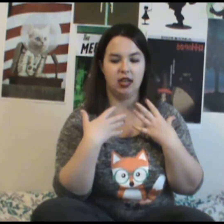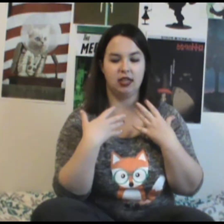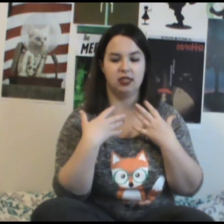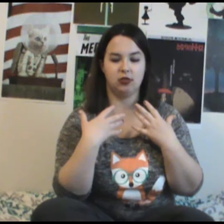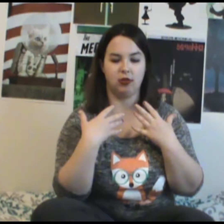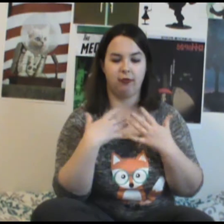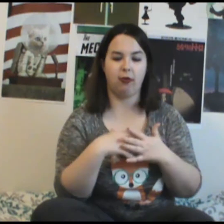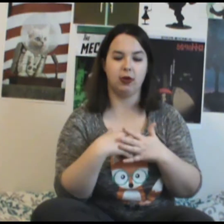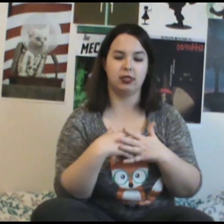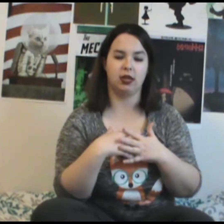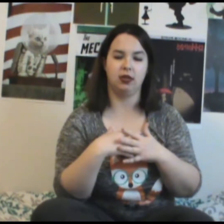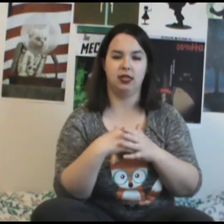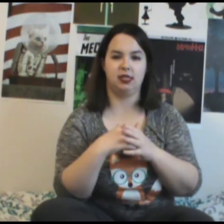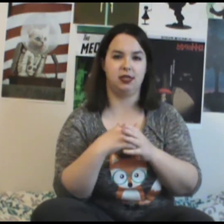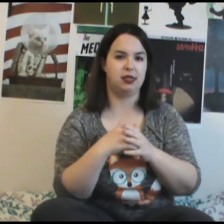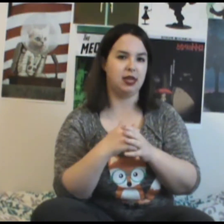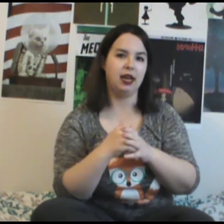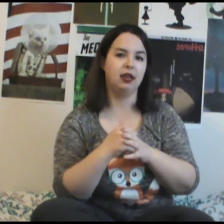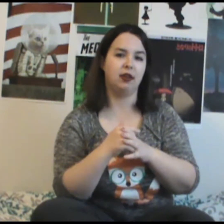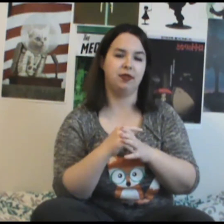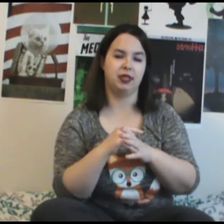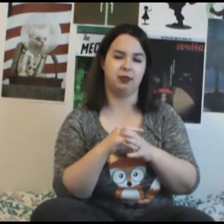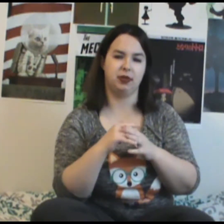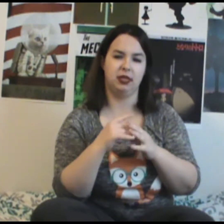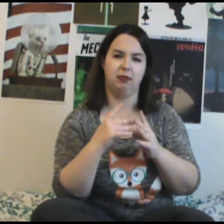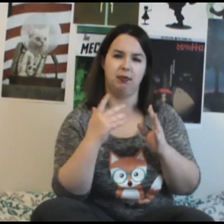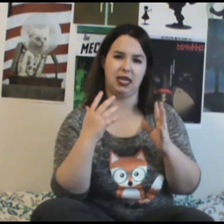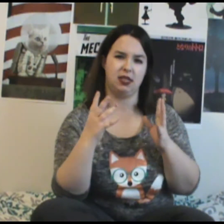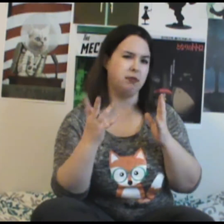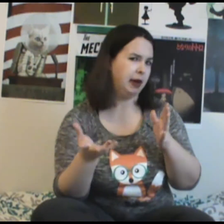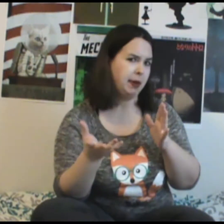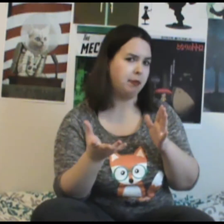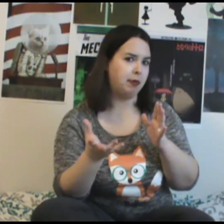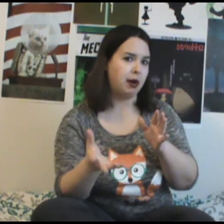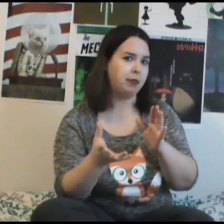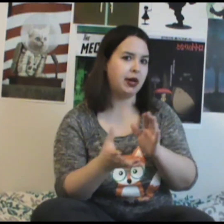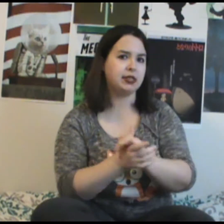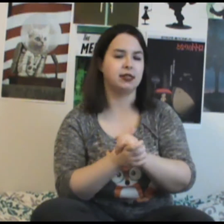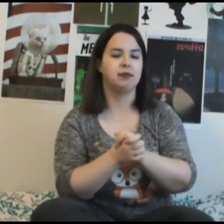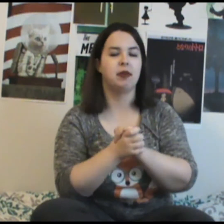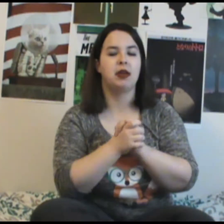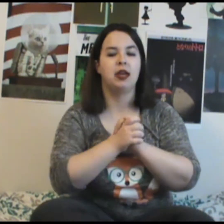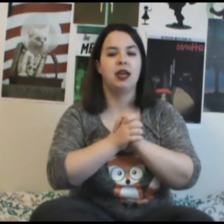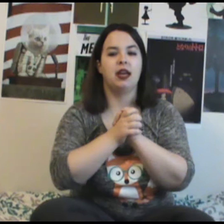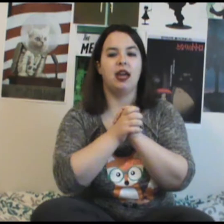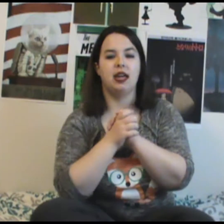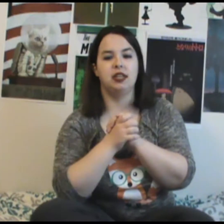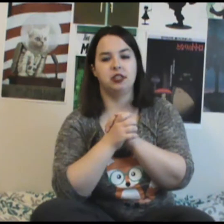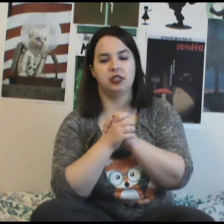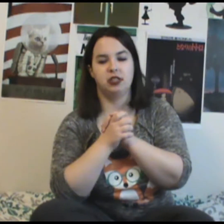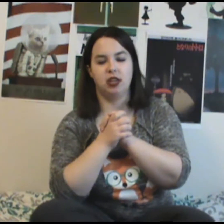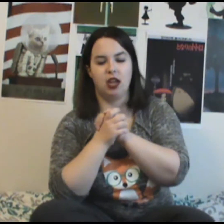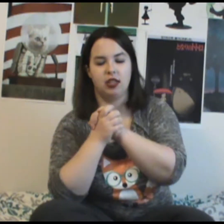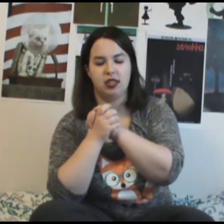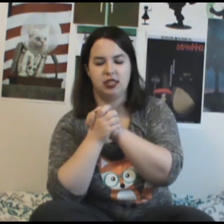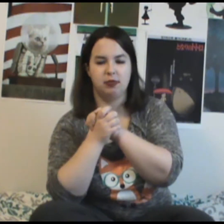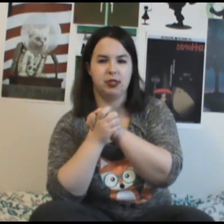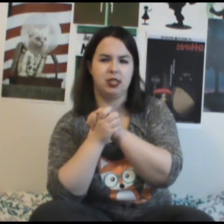is sort of forced under this debt of this really massive mob boss. And this was just